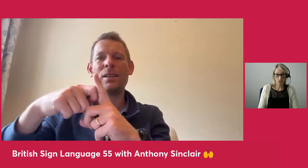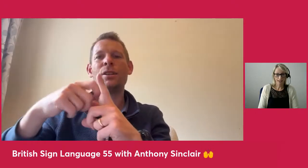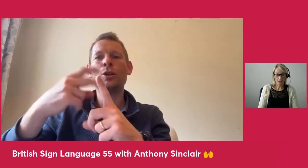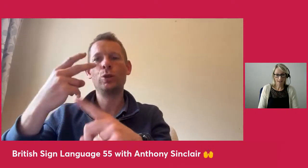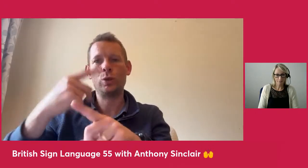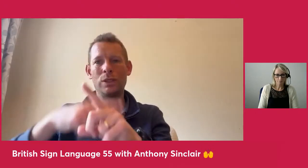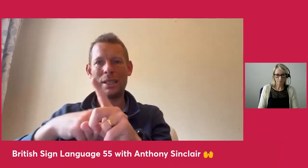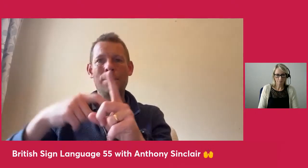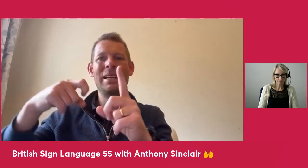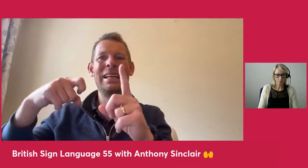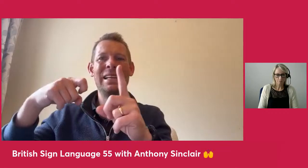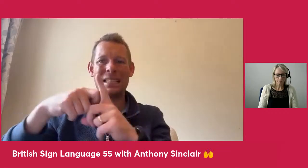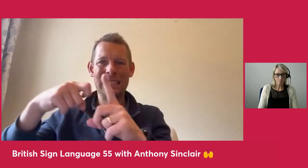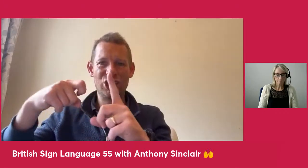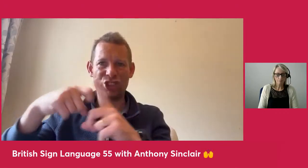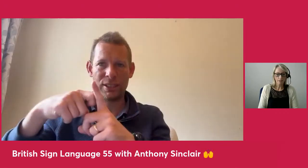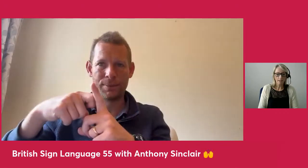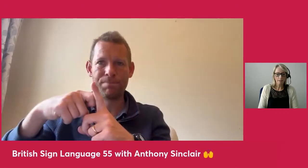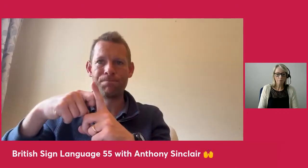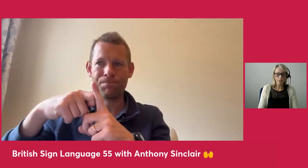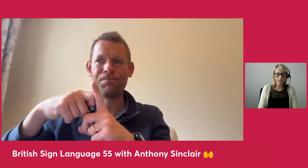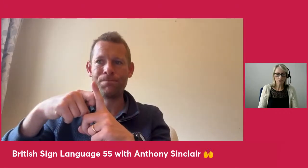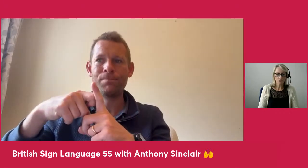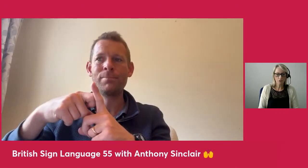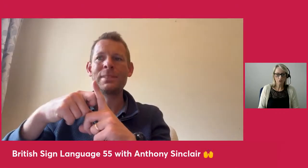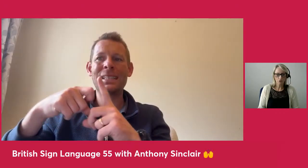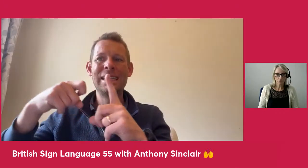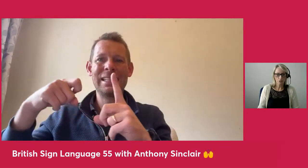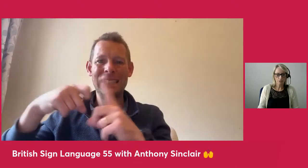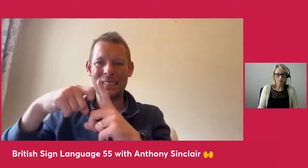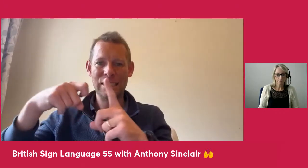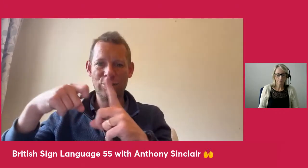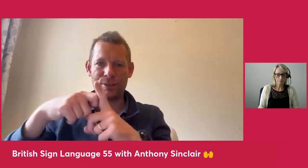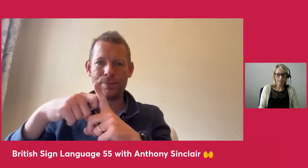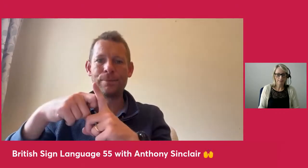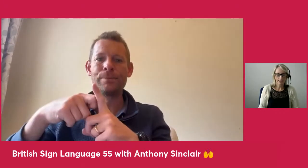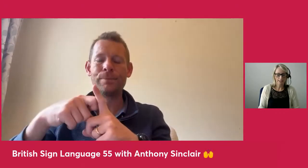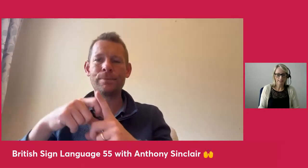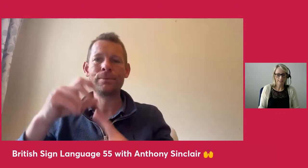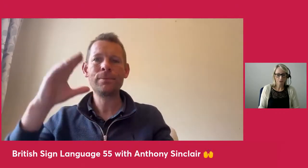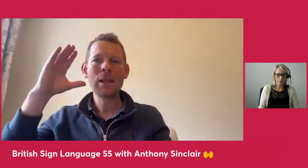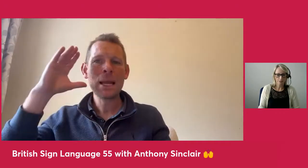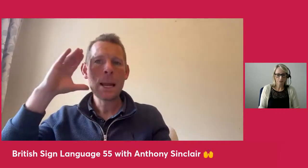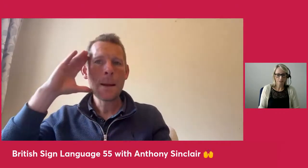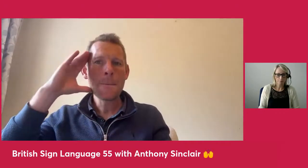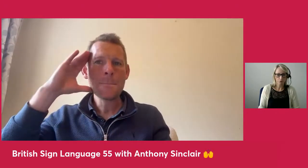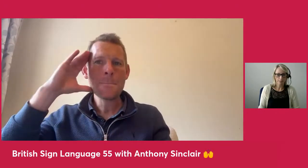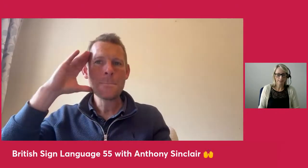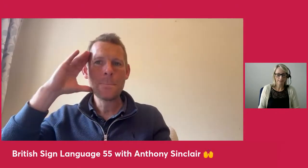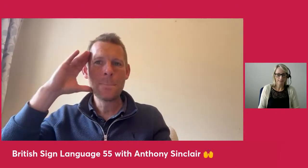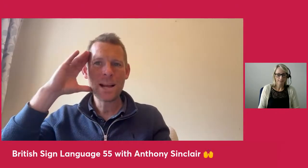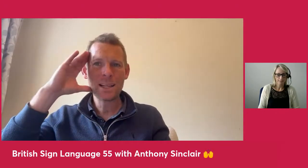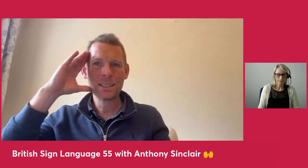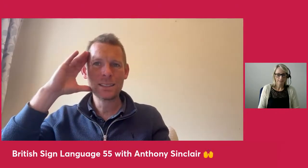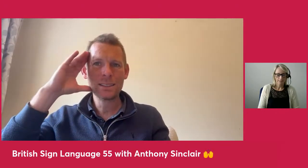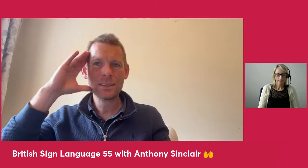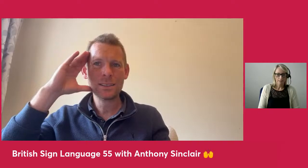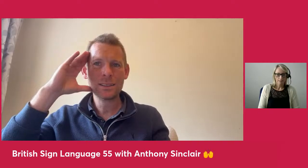So that's your K. And for kitchen, you just make the K sign twice or tap